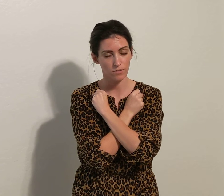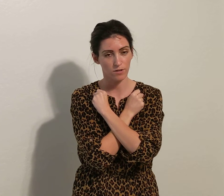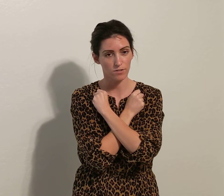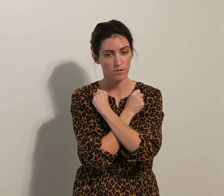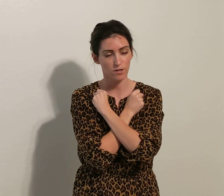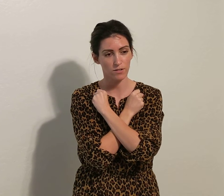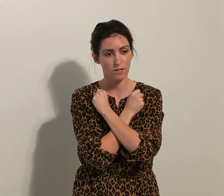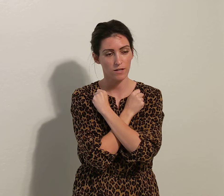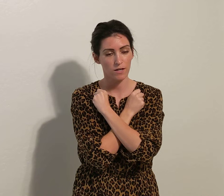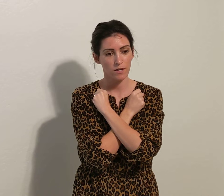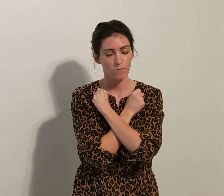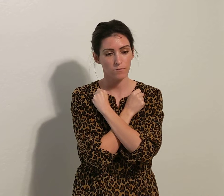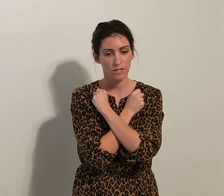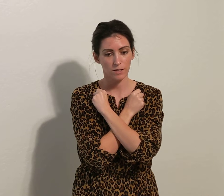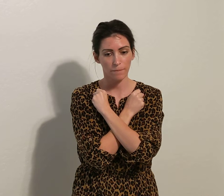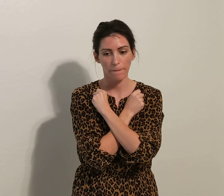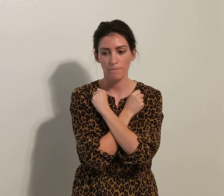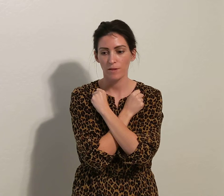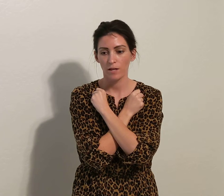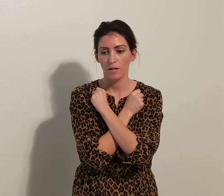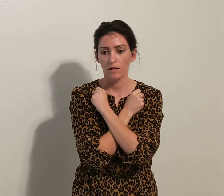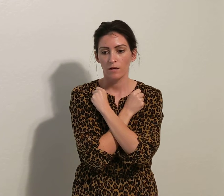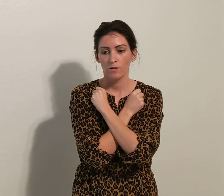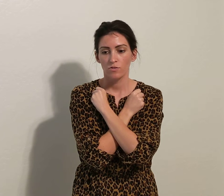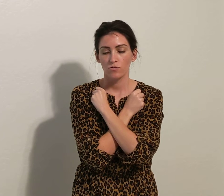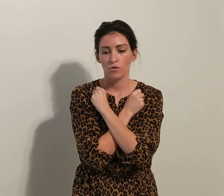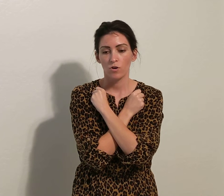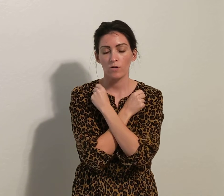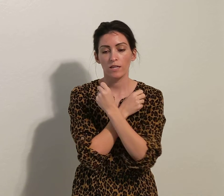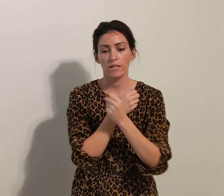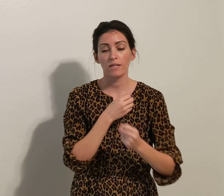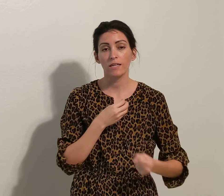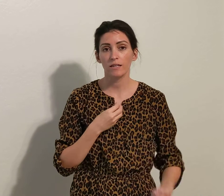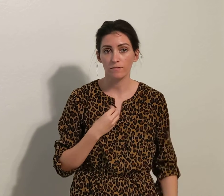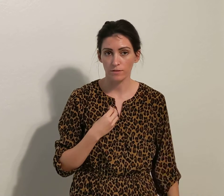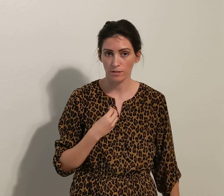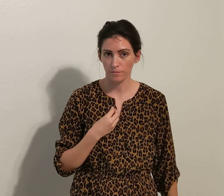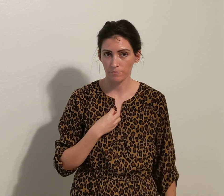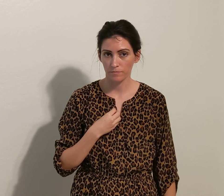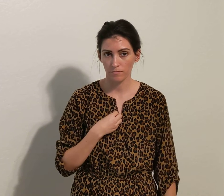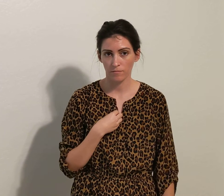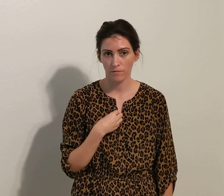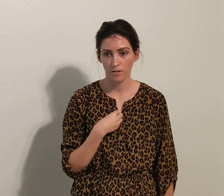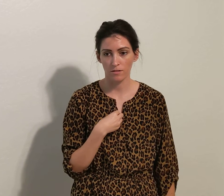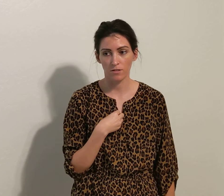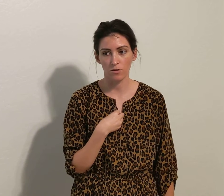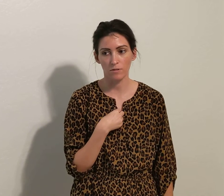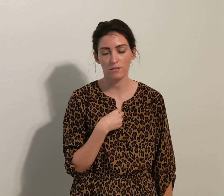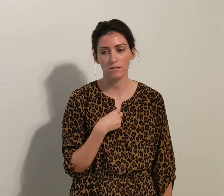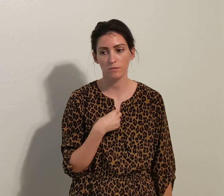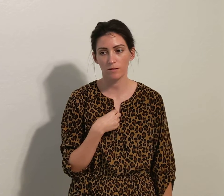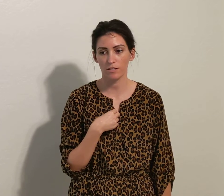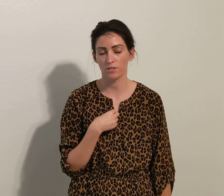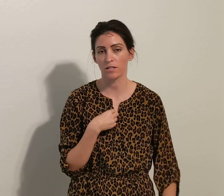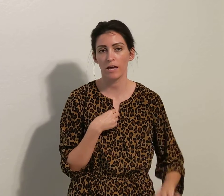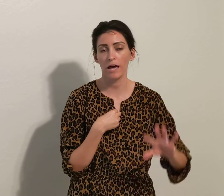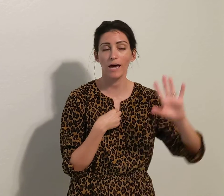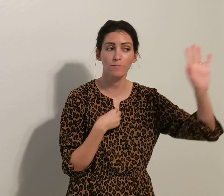across your heart, me. So he gives. Because the atonement isn't something that just